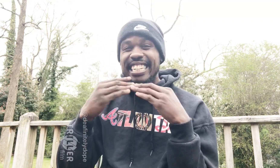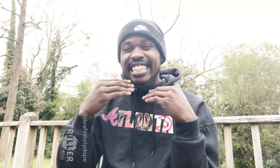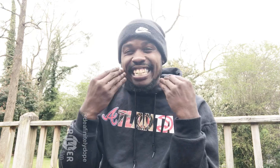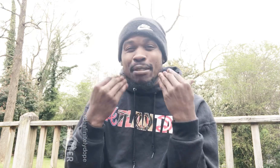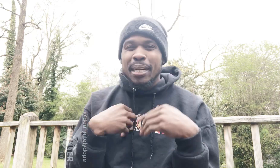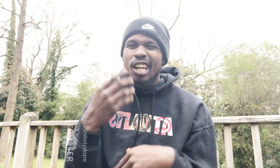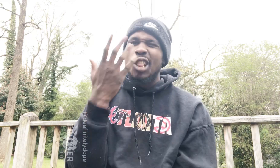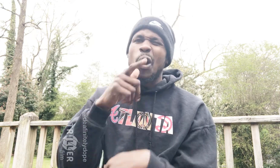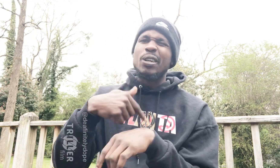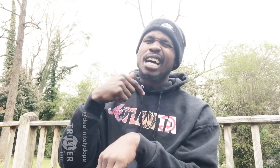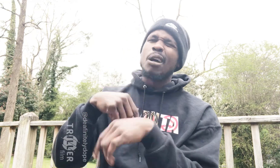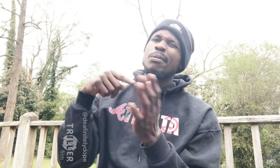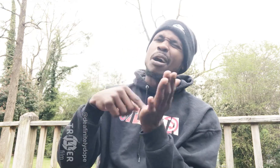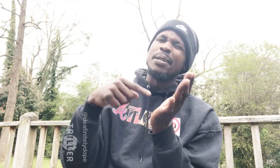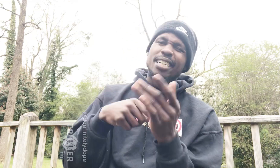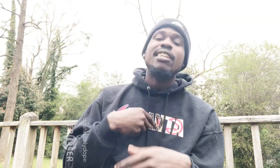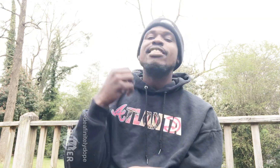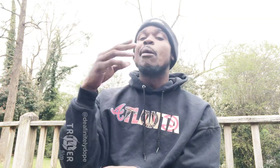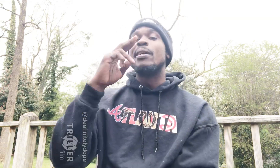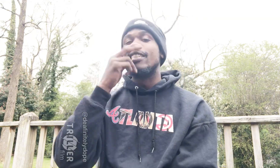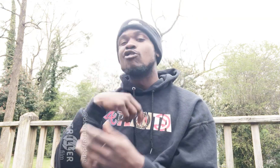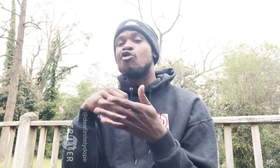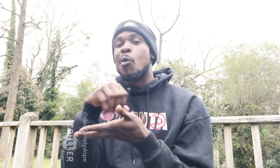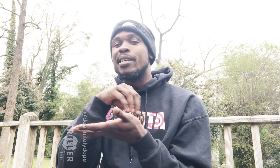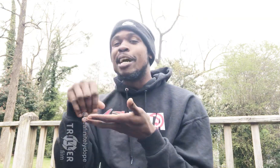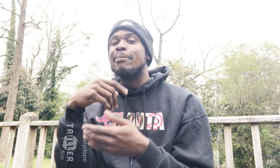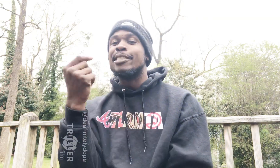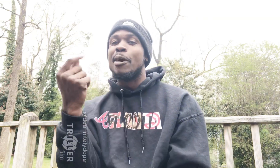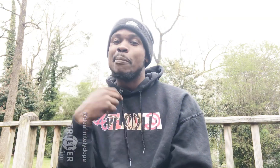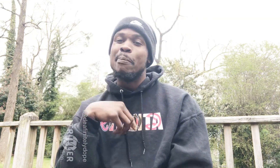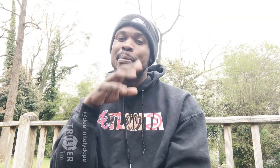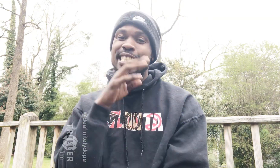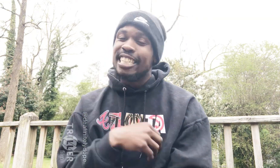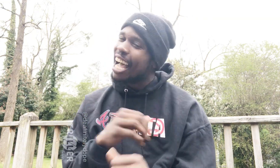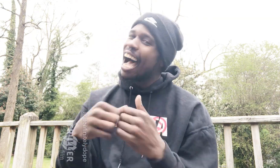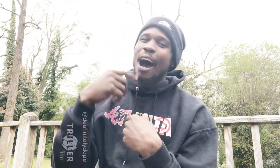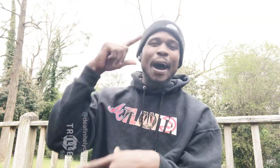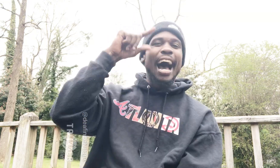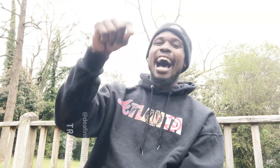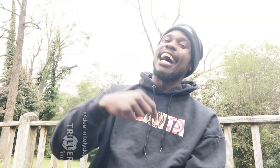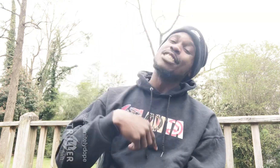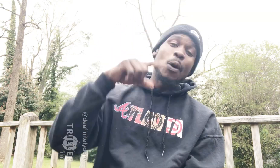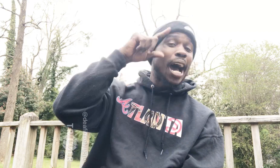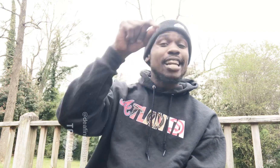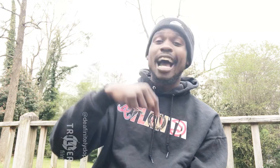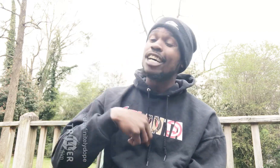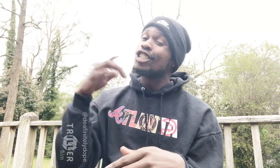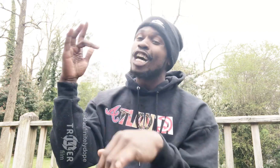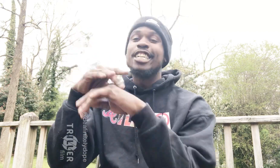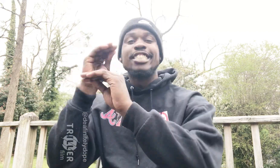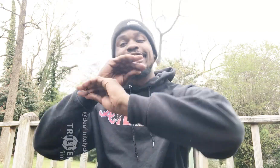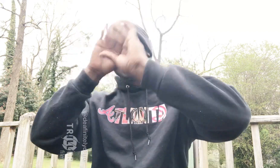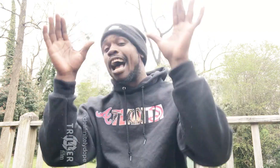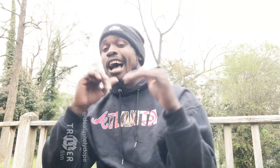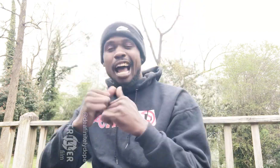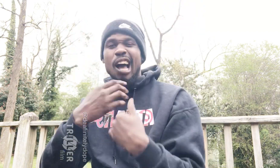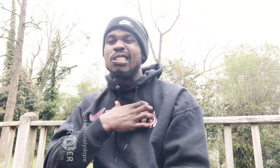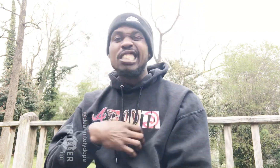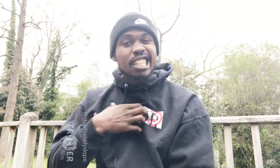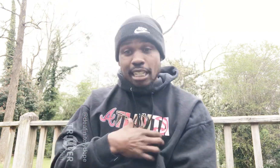It's been a long time coming. Tell my nigga, roll me up something. Yeah. How high? So high that I could touch the sky. How sick? So